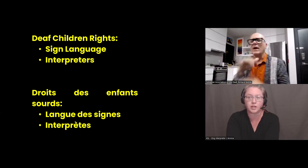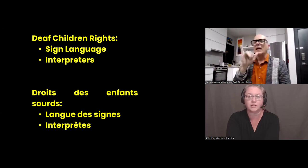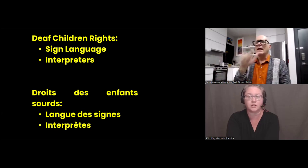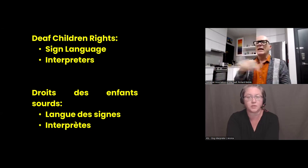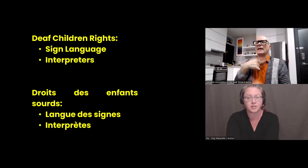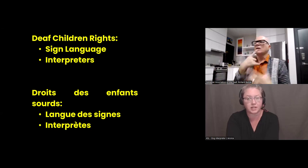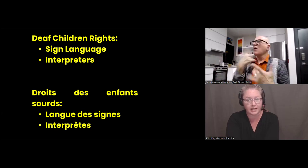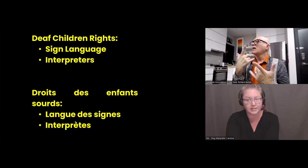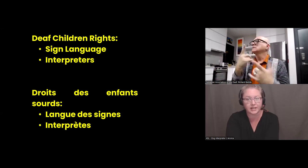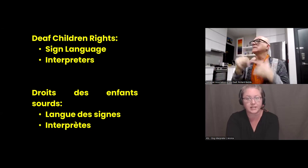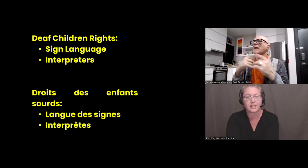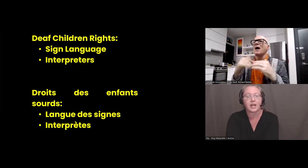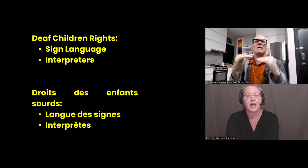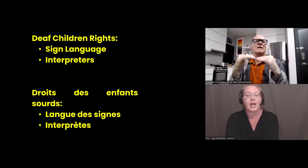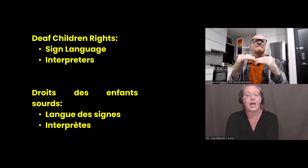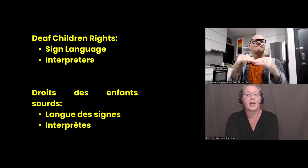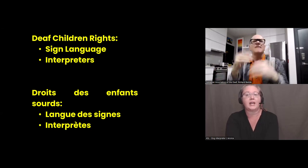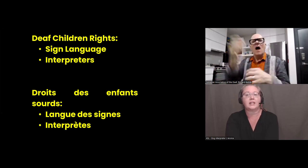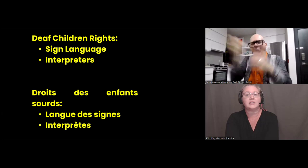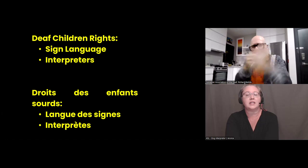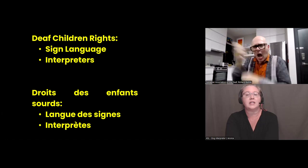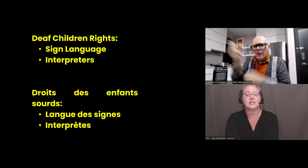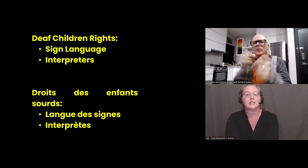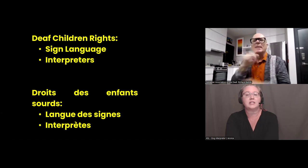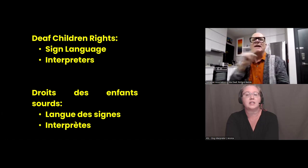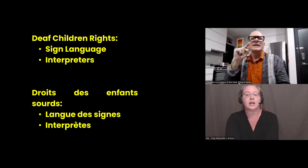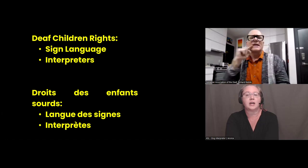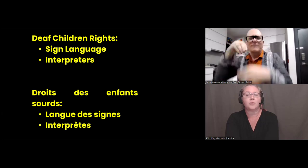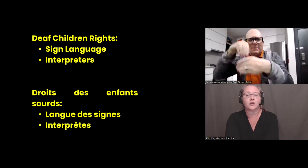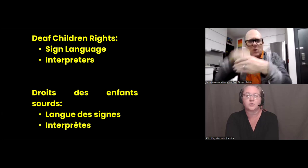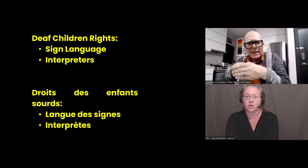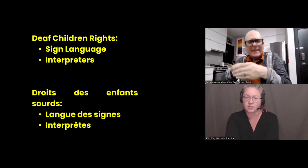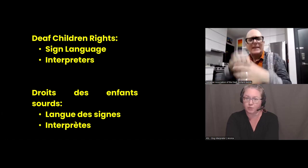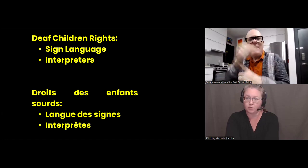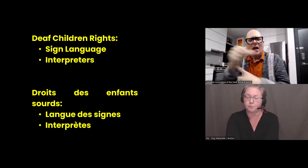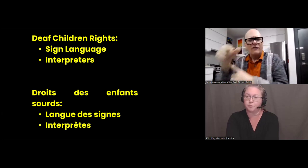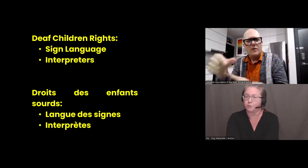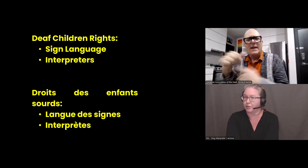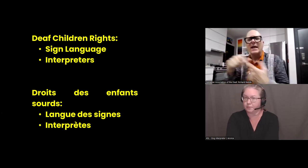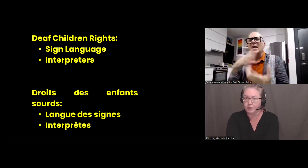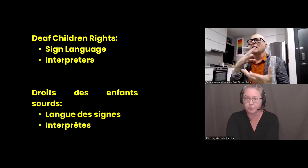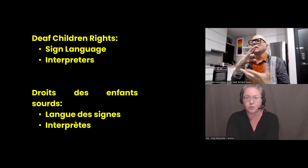and linguistic access. And it also talks about putting